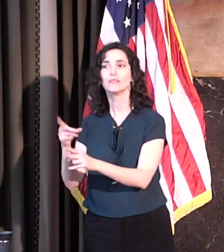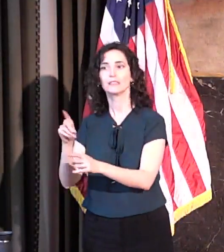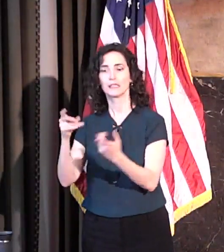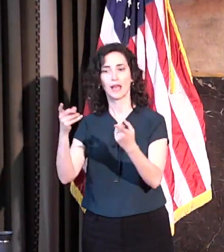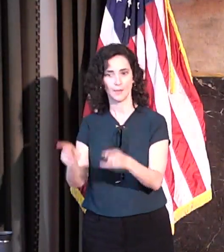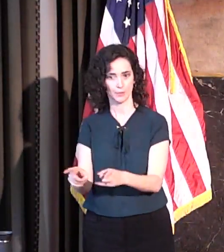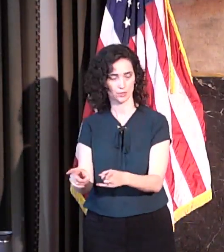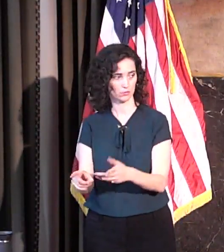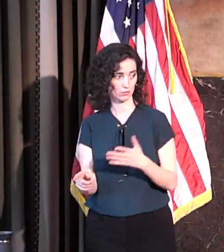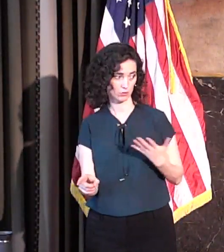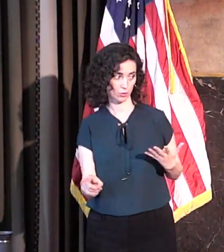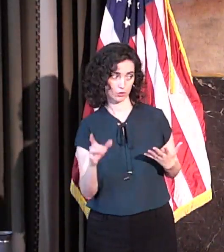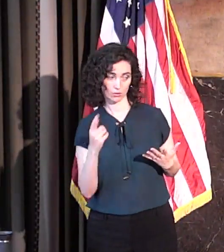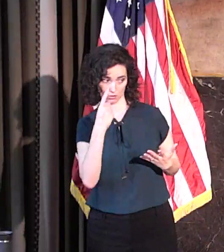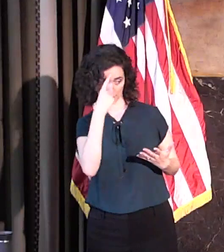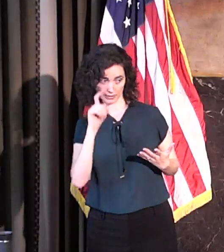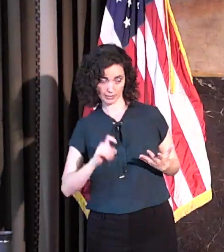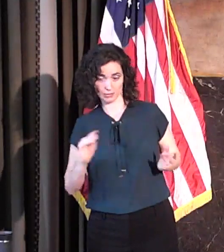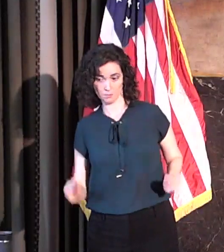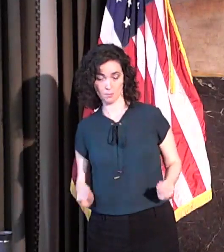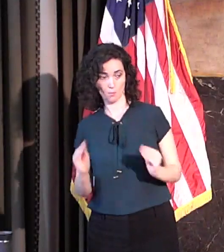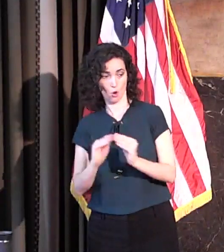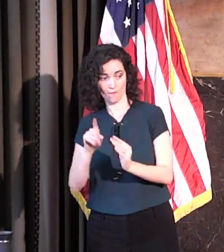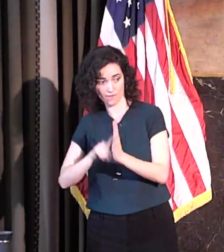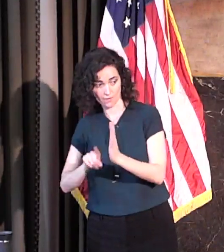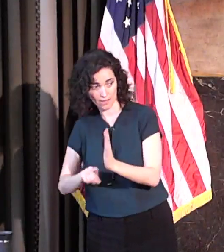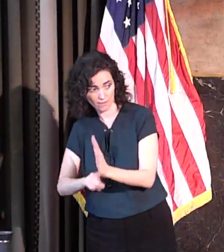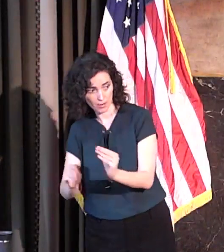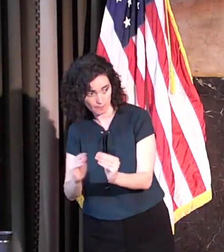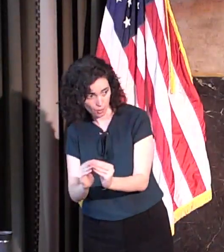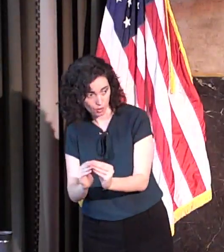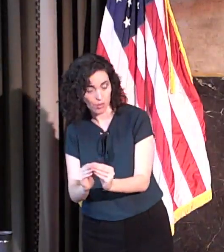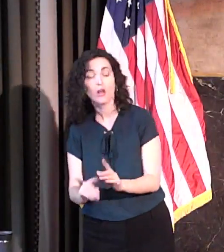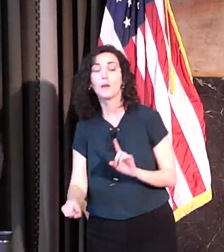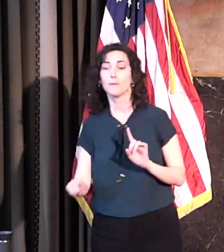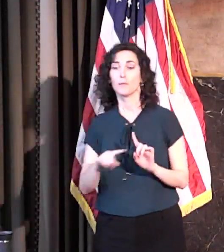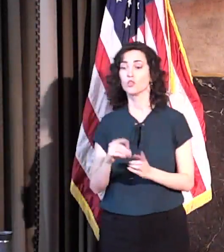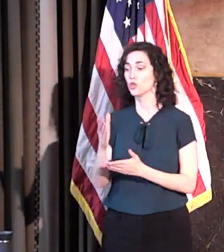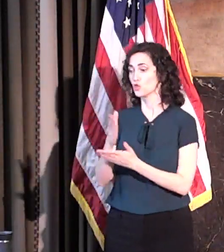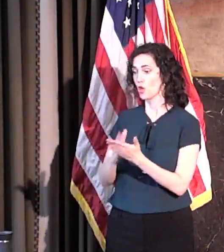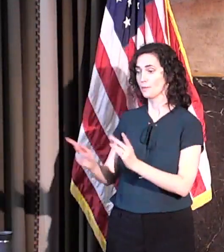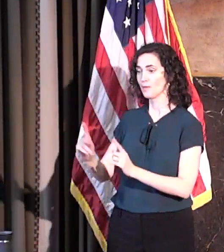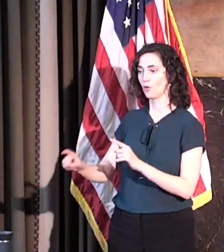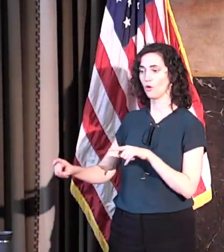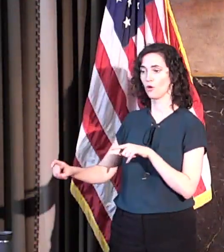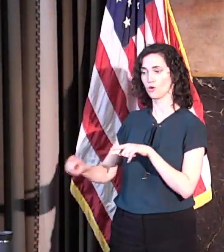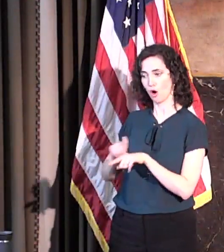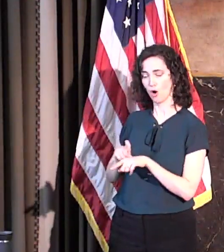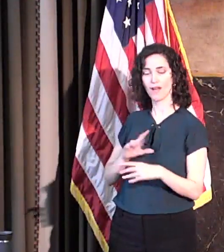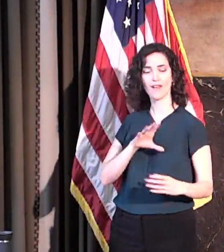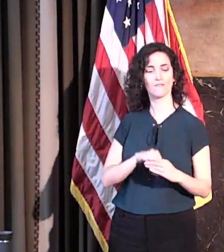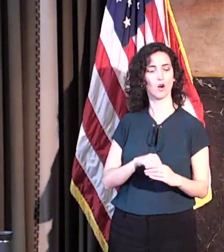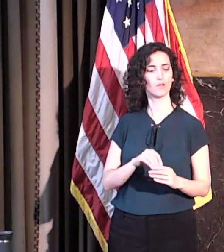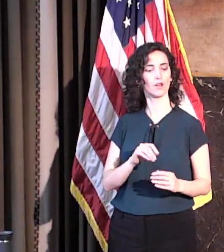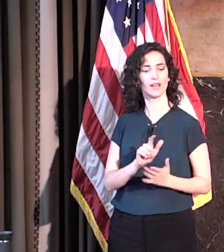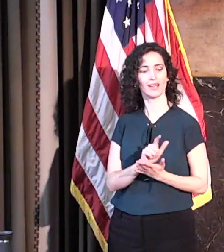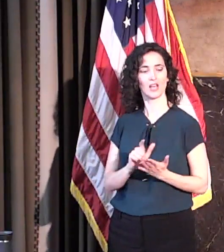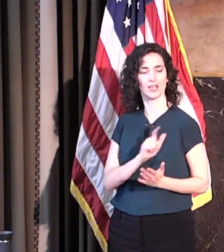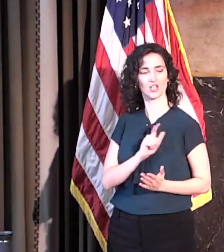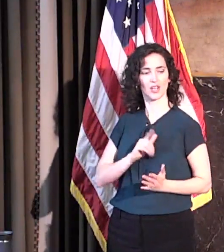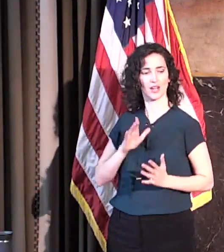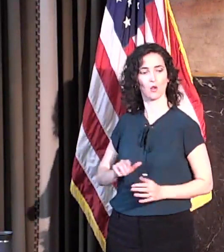Does there need to be additional investigation? And furthermore, there have been some calls to involve the legislative auditor. Does there need to be further investigation,